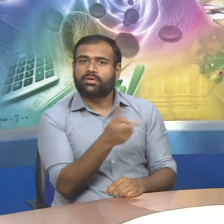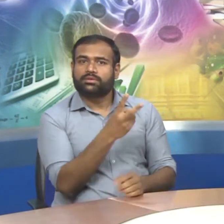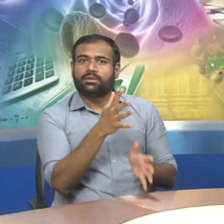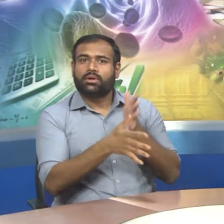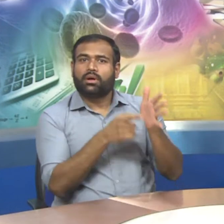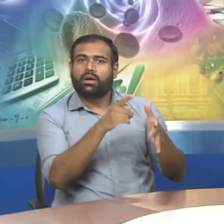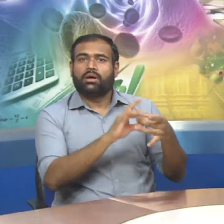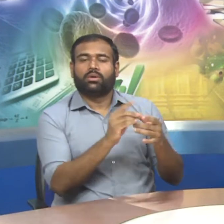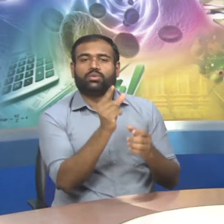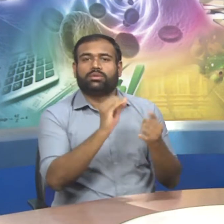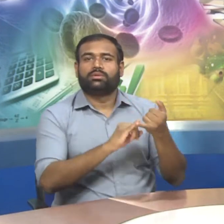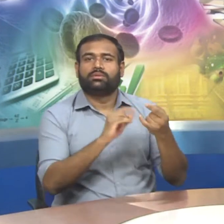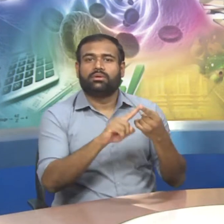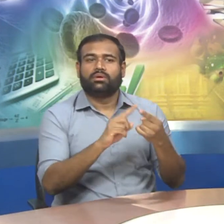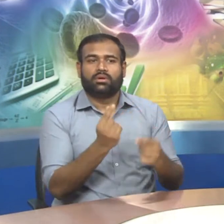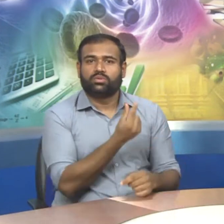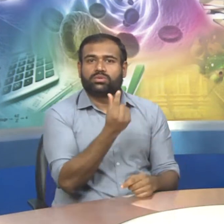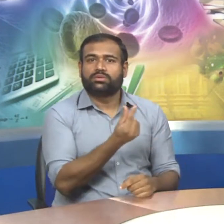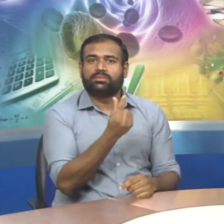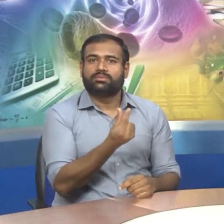To use something.